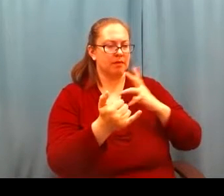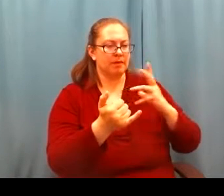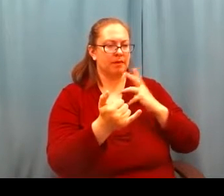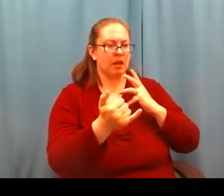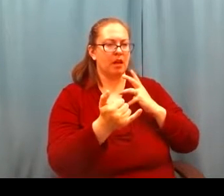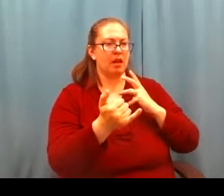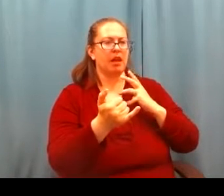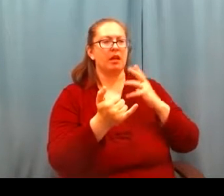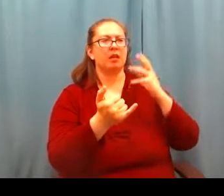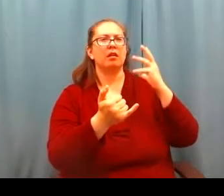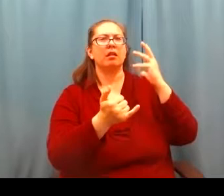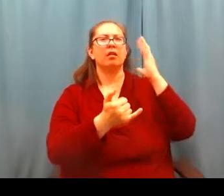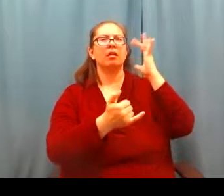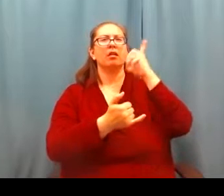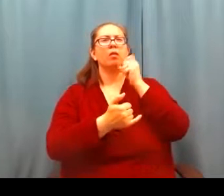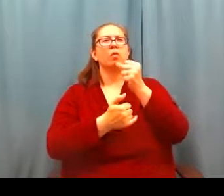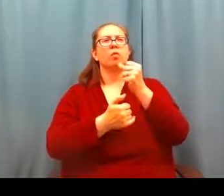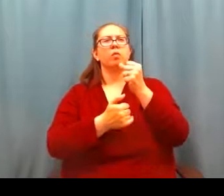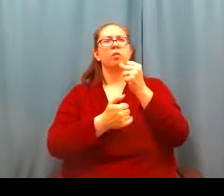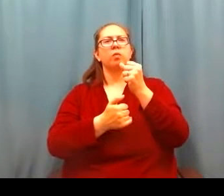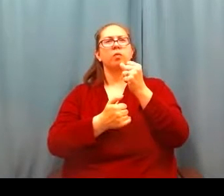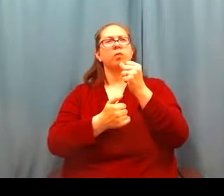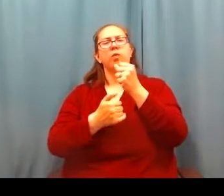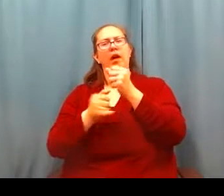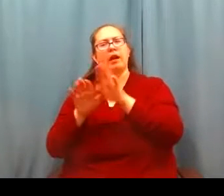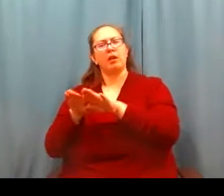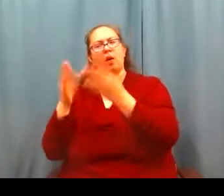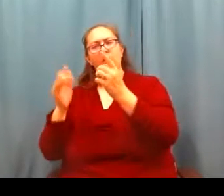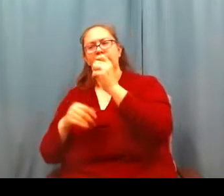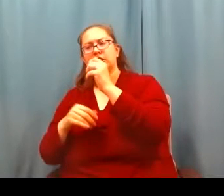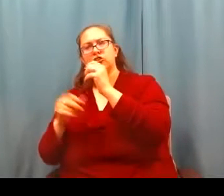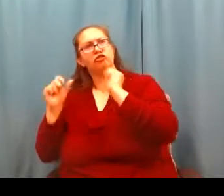gyms? Bars and gyms, they're different.